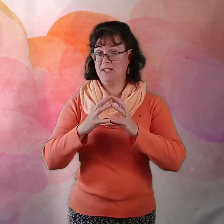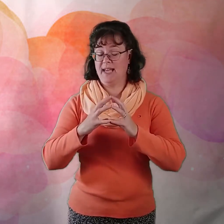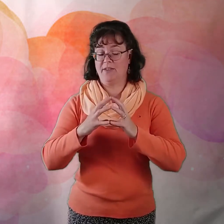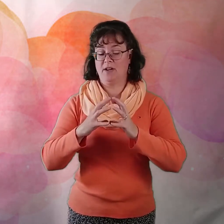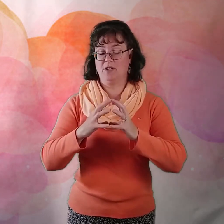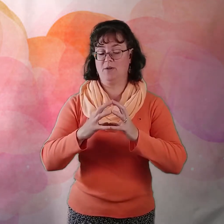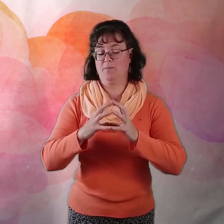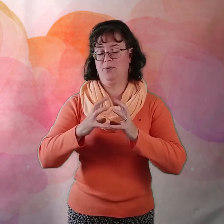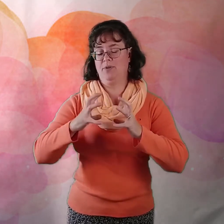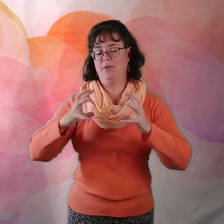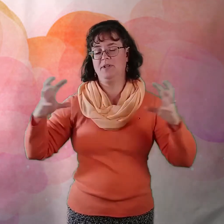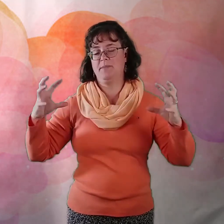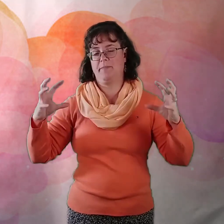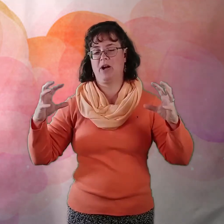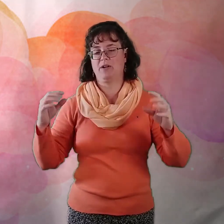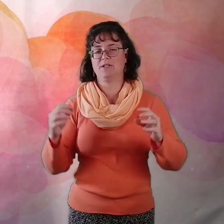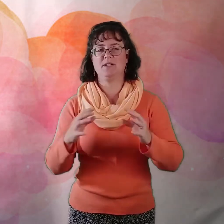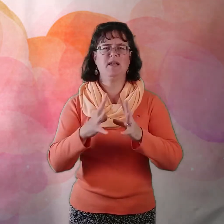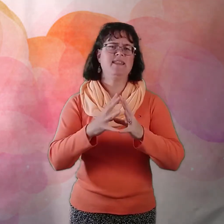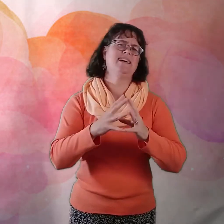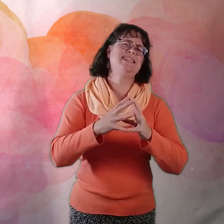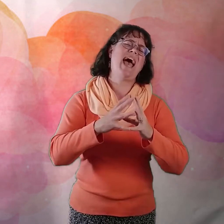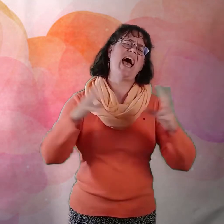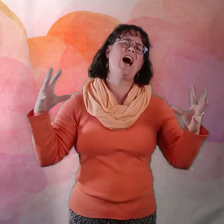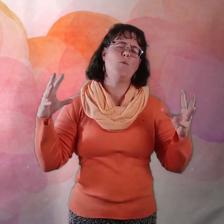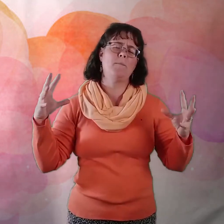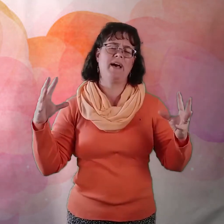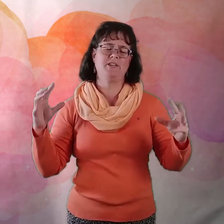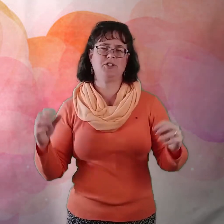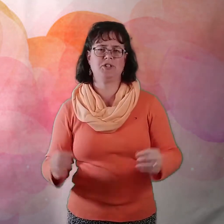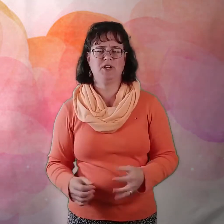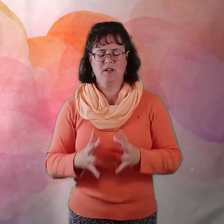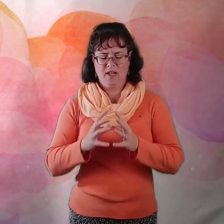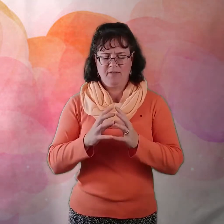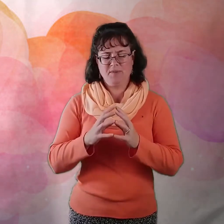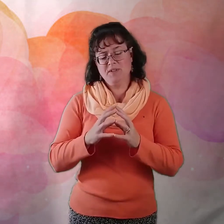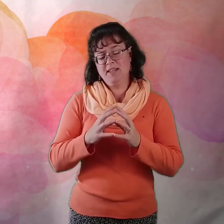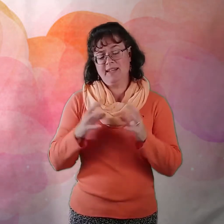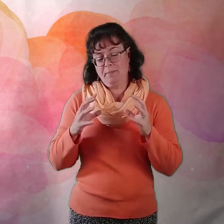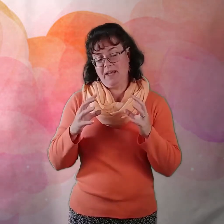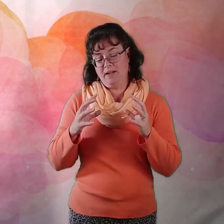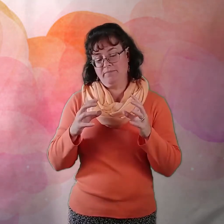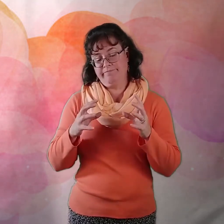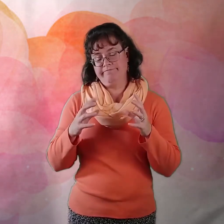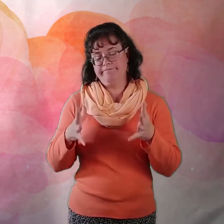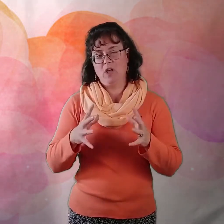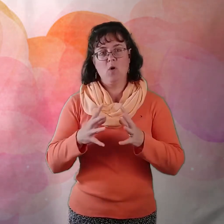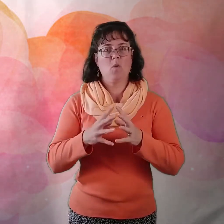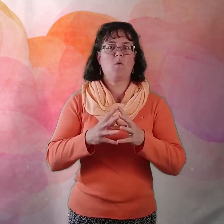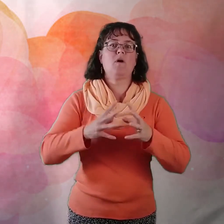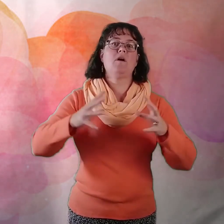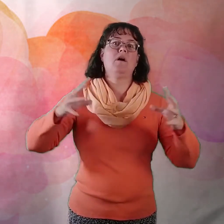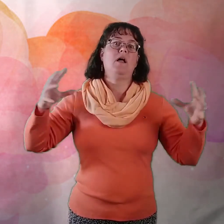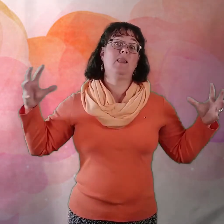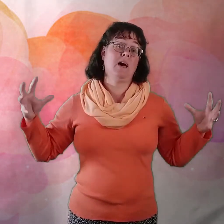together and you're going to pull them apart. That's how much. If it was only a little bit or a